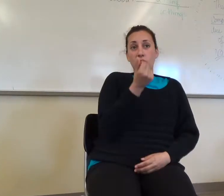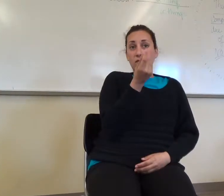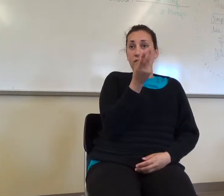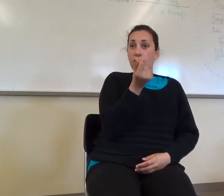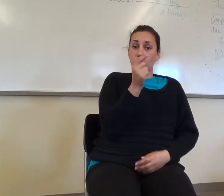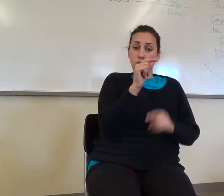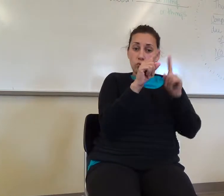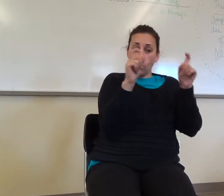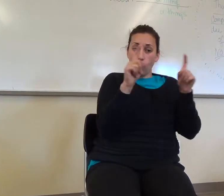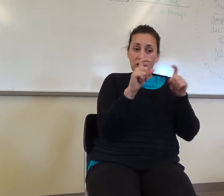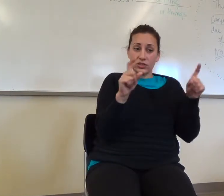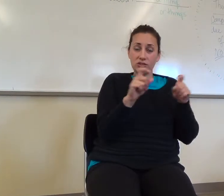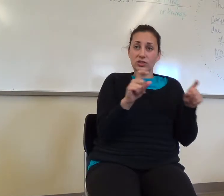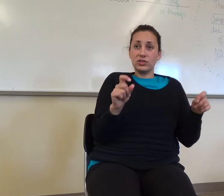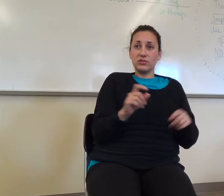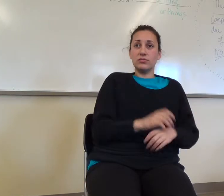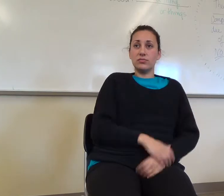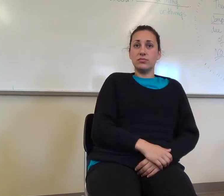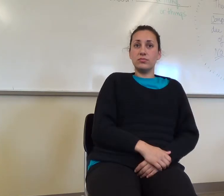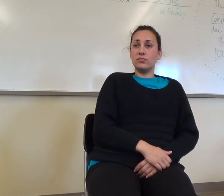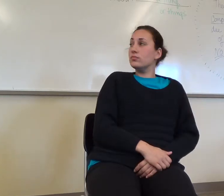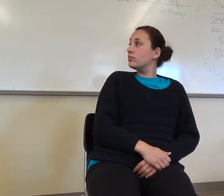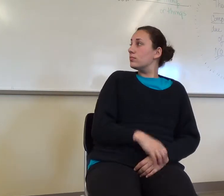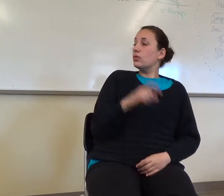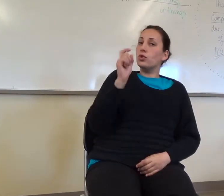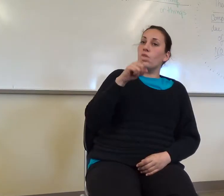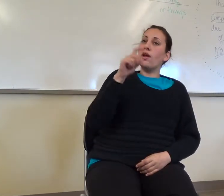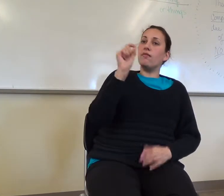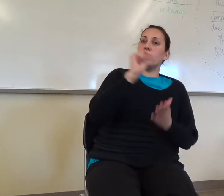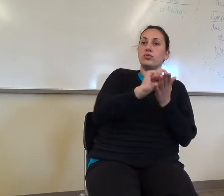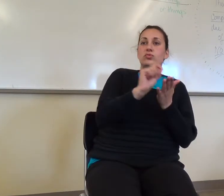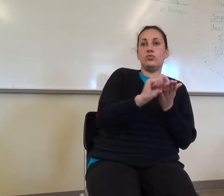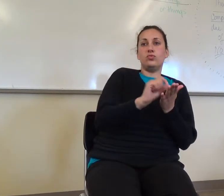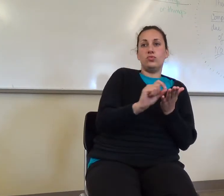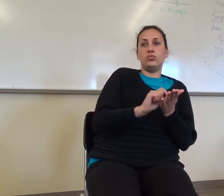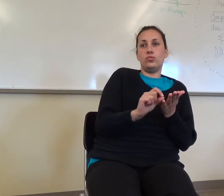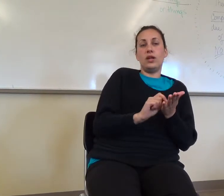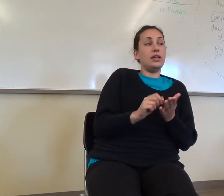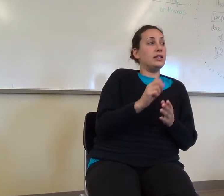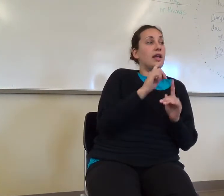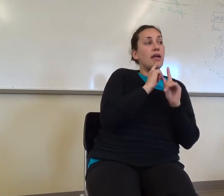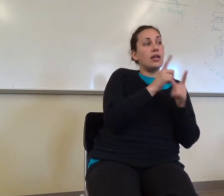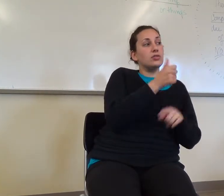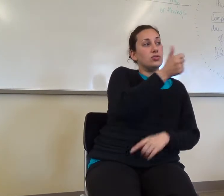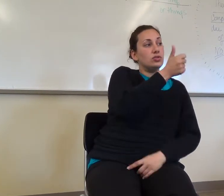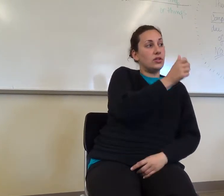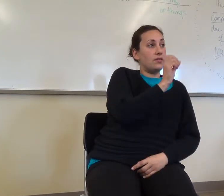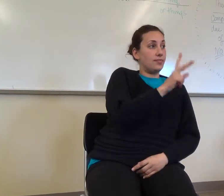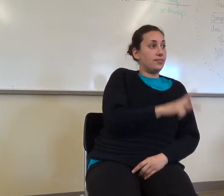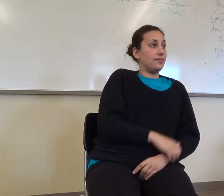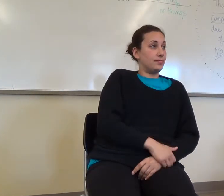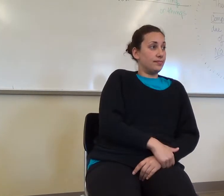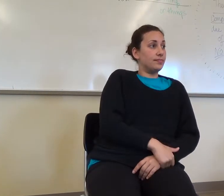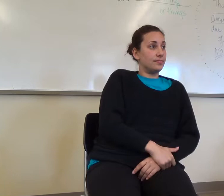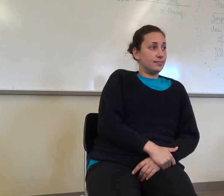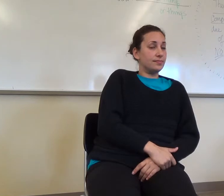be, on this one, you will have to write it out yourself. Okay? And then write the